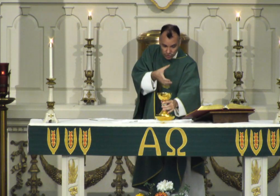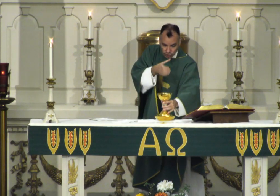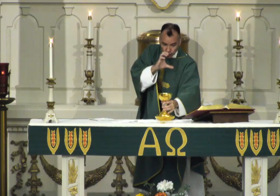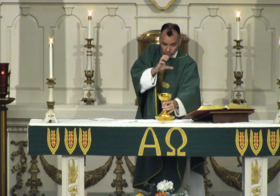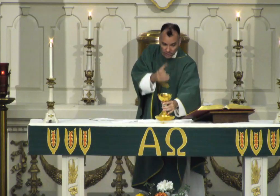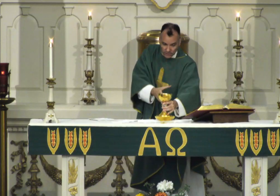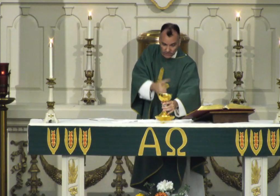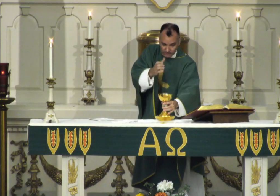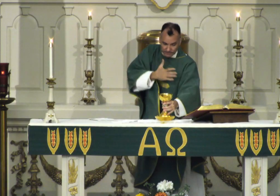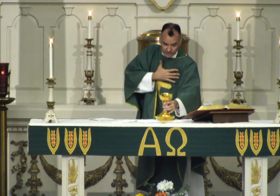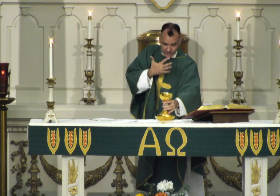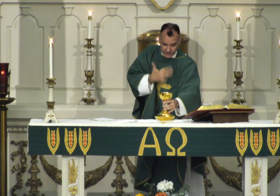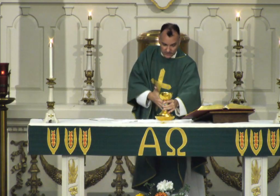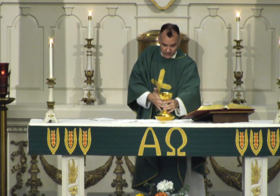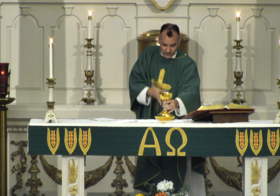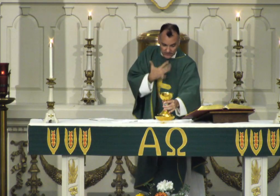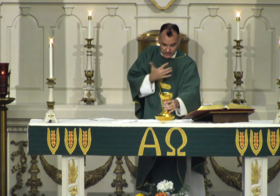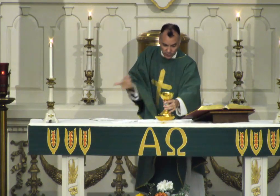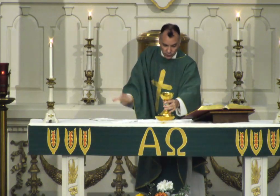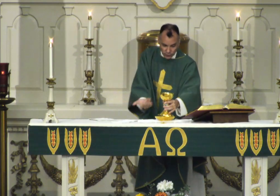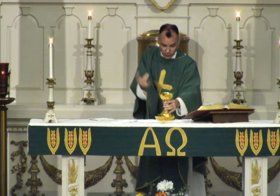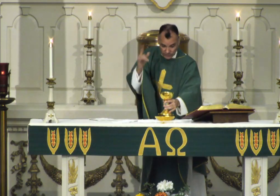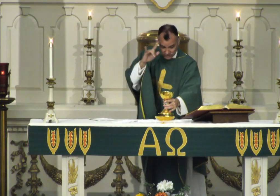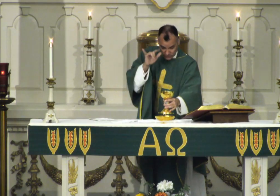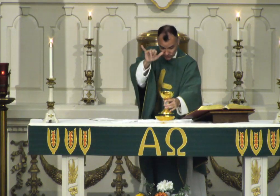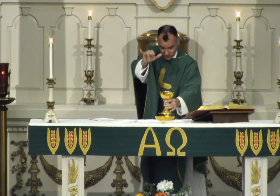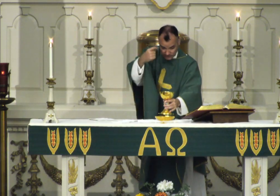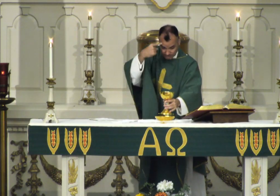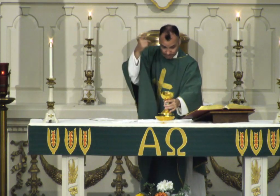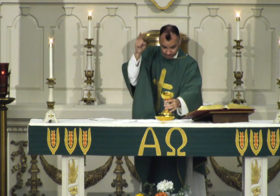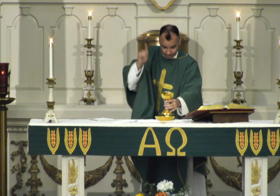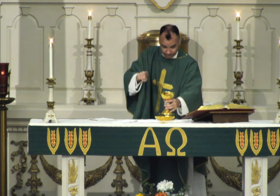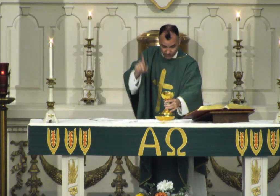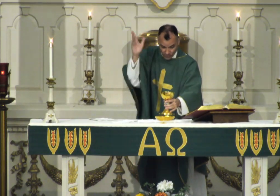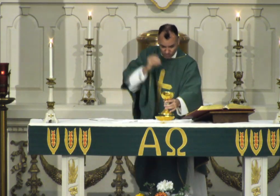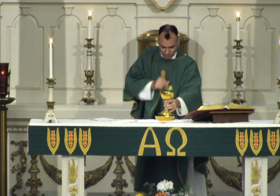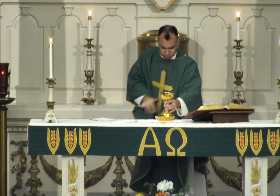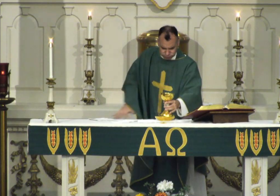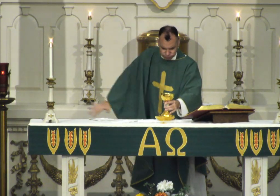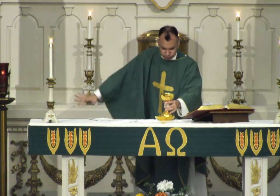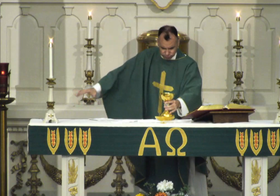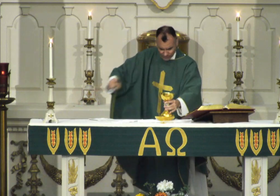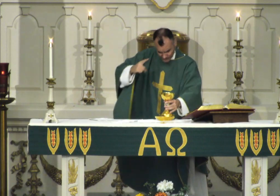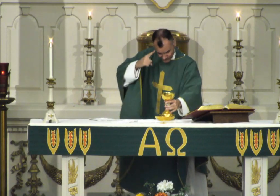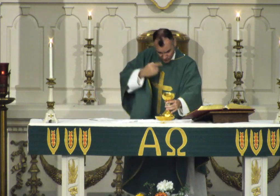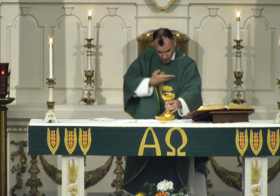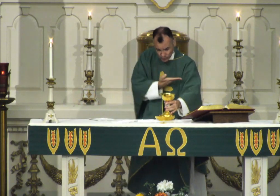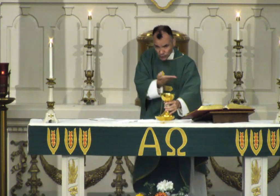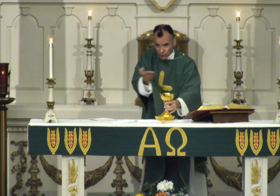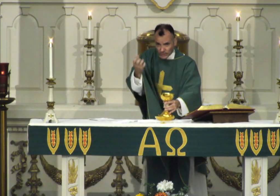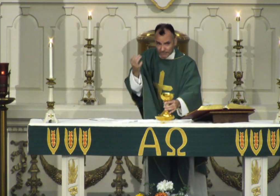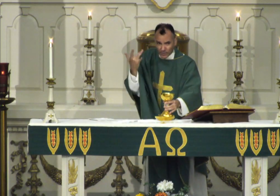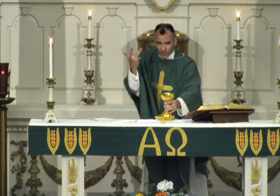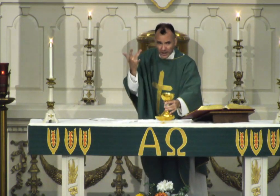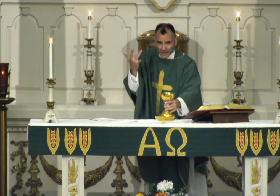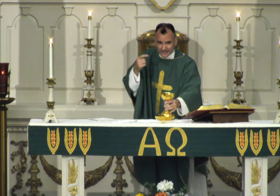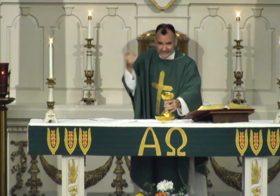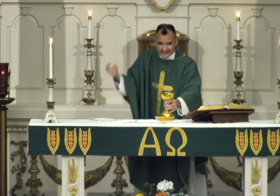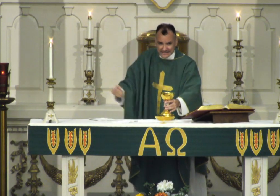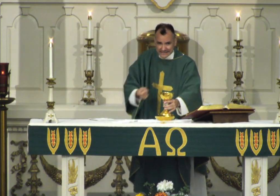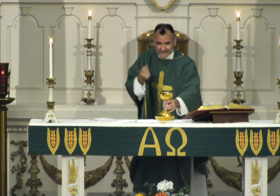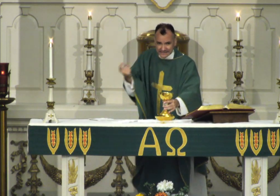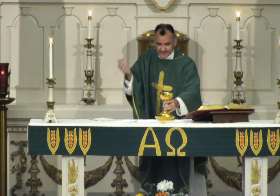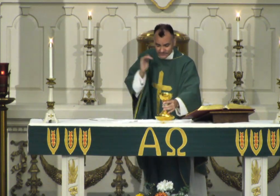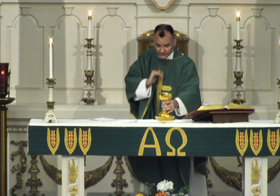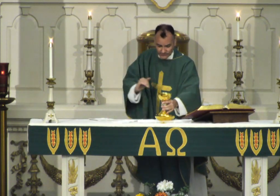"Take this, all of you, and drink from it, for this is the chalice of my blood, the blood of the new and eternal covenant, which he